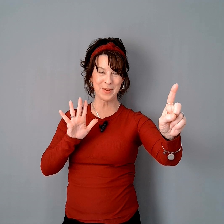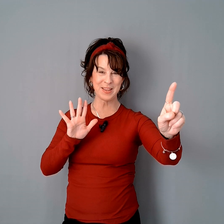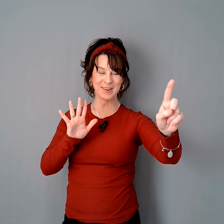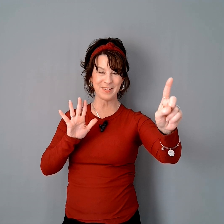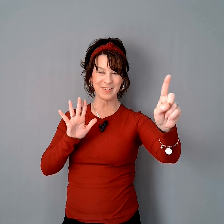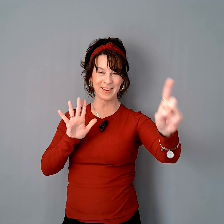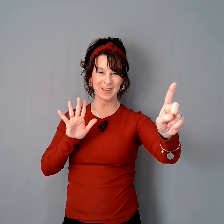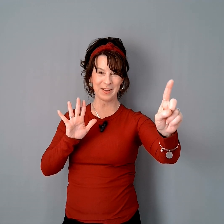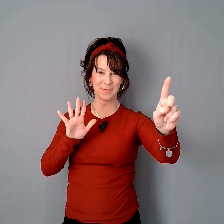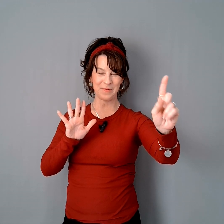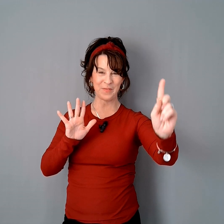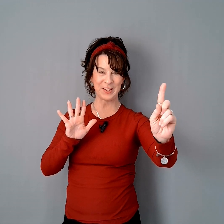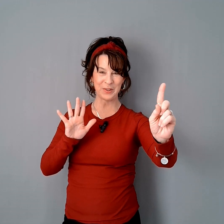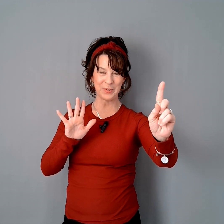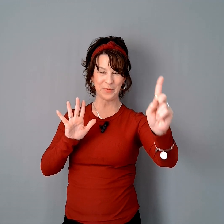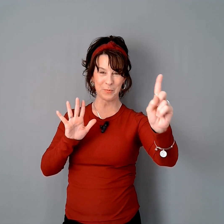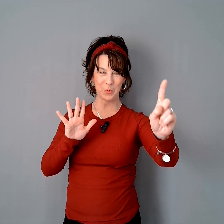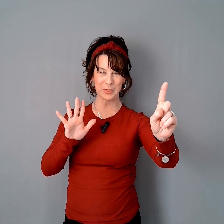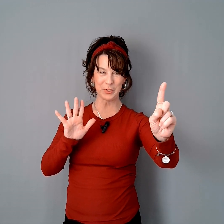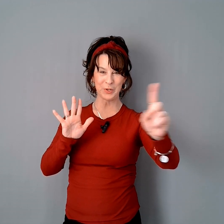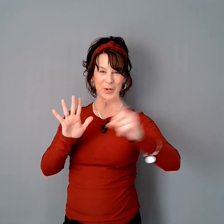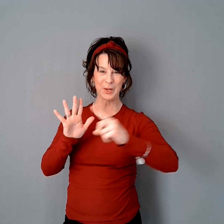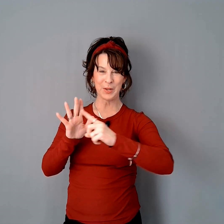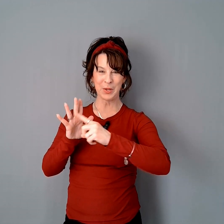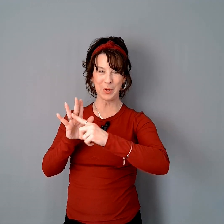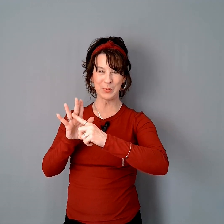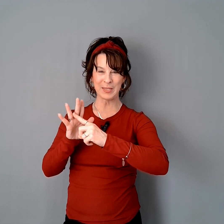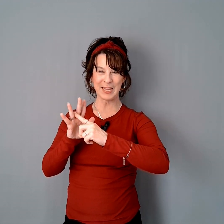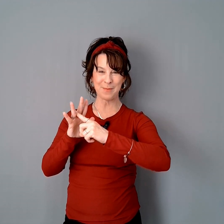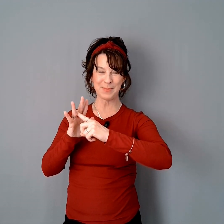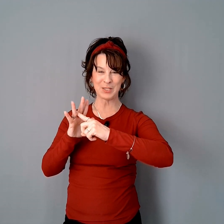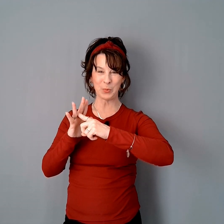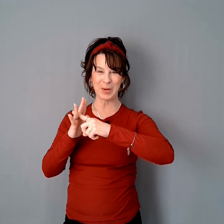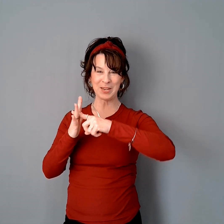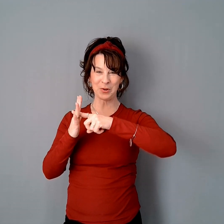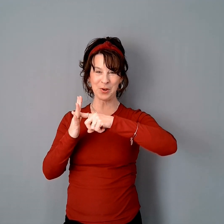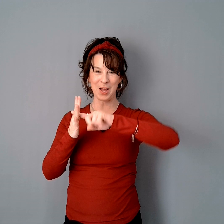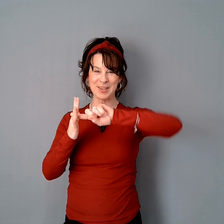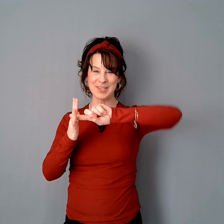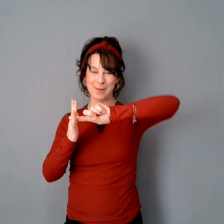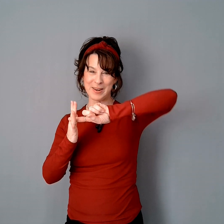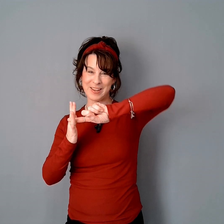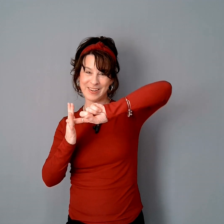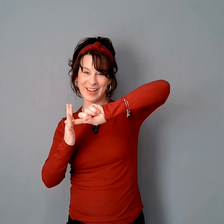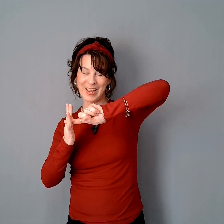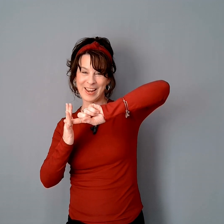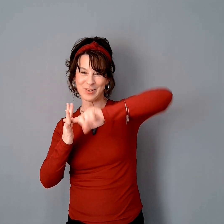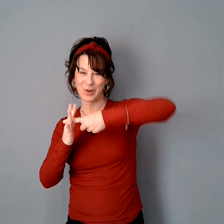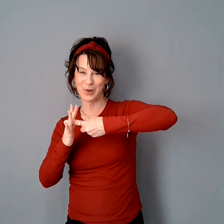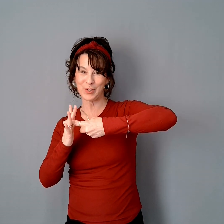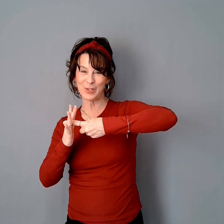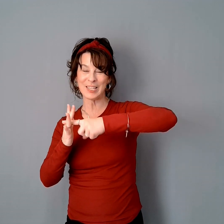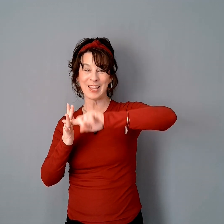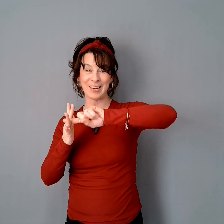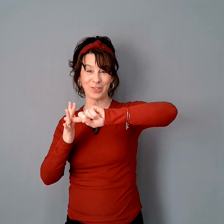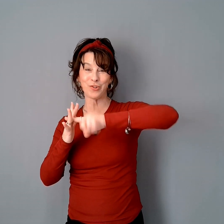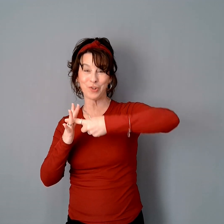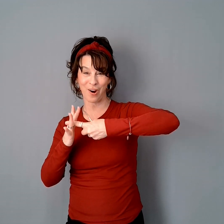dominant finger, pointer, goes in between your non-dominant and turns that